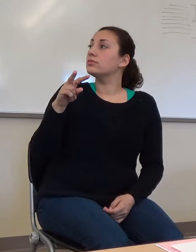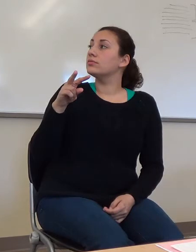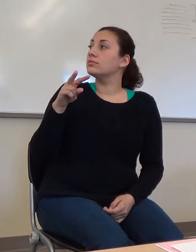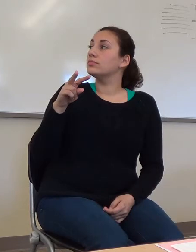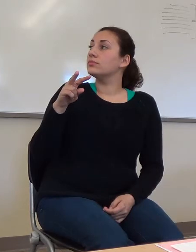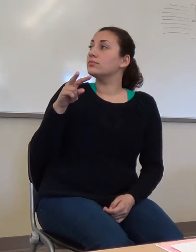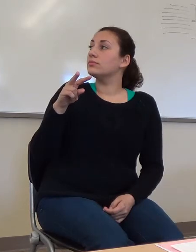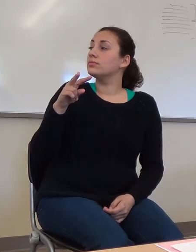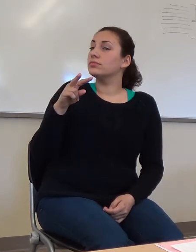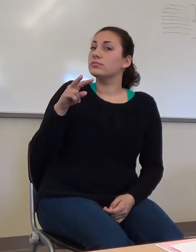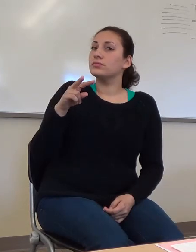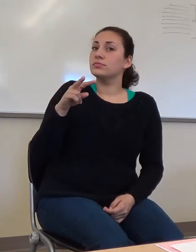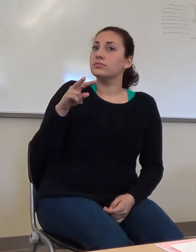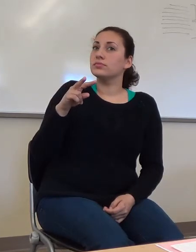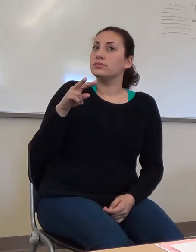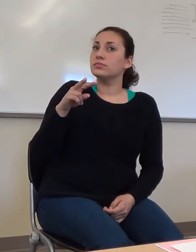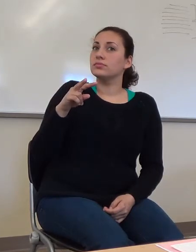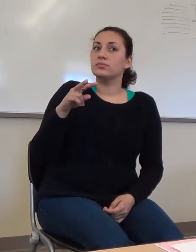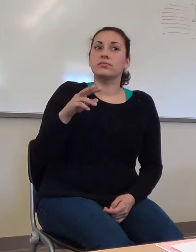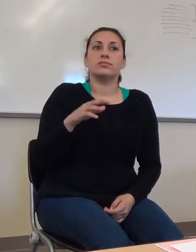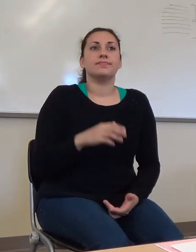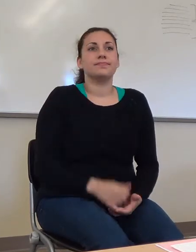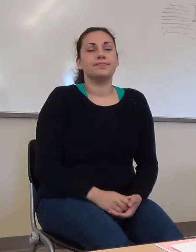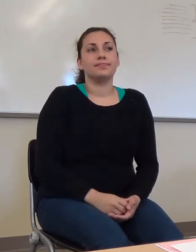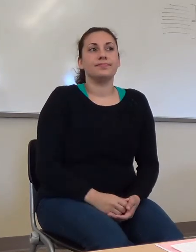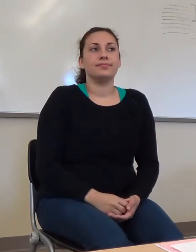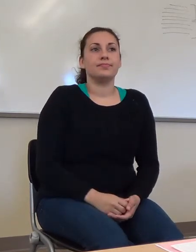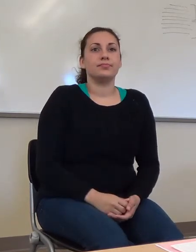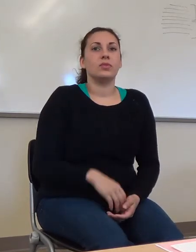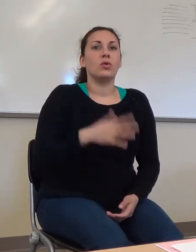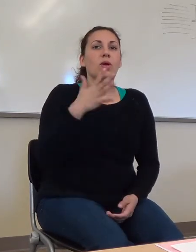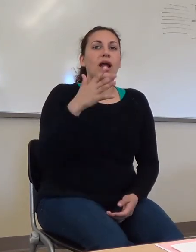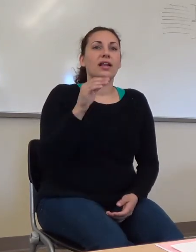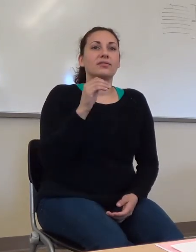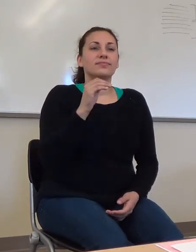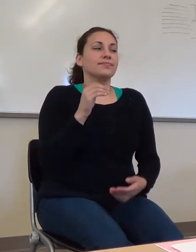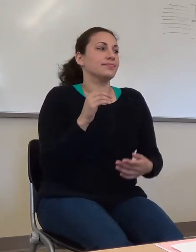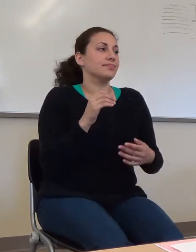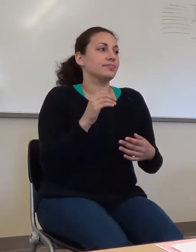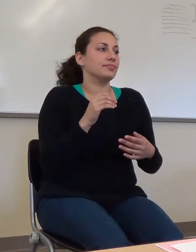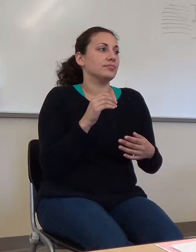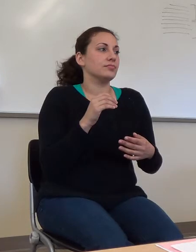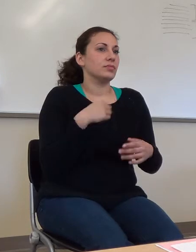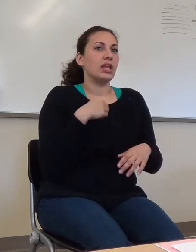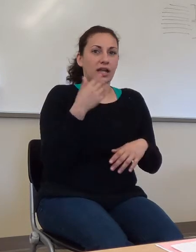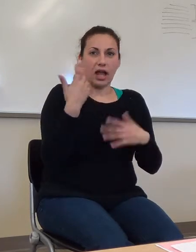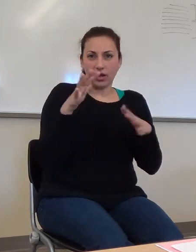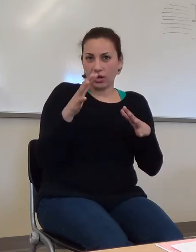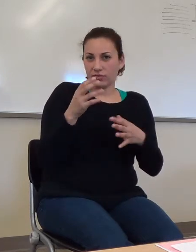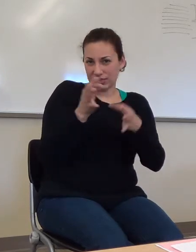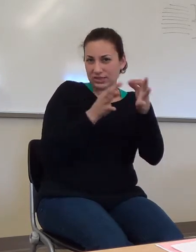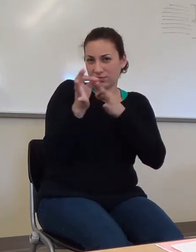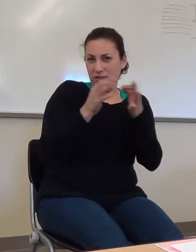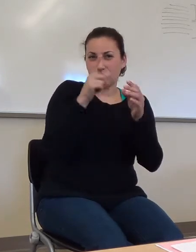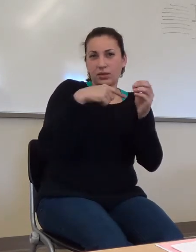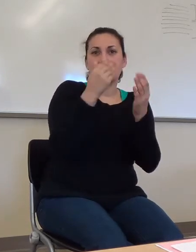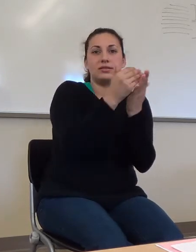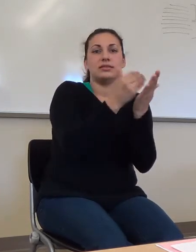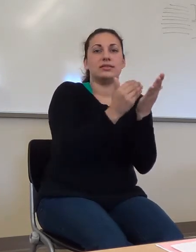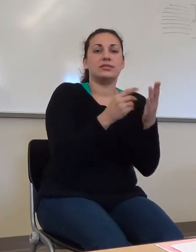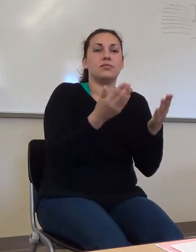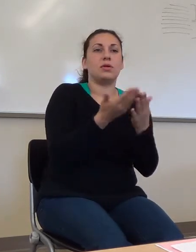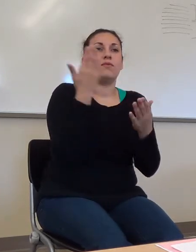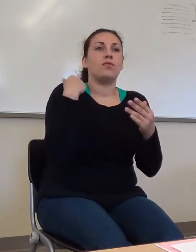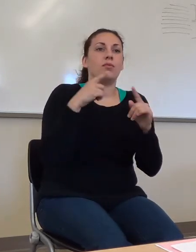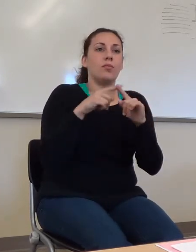And as you found out, we kind of never get to something that we haven't already at least talked about. When